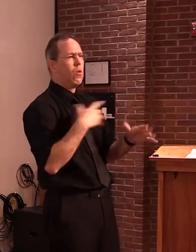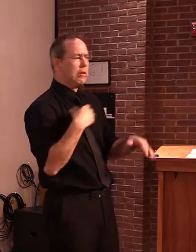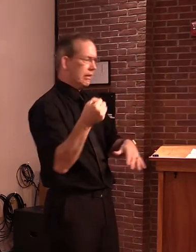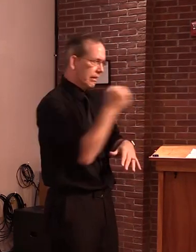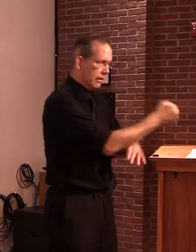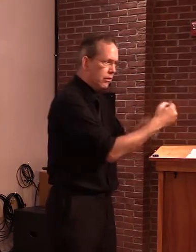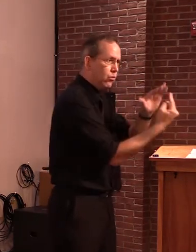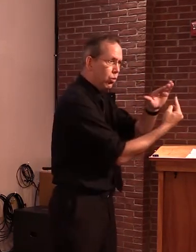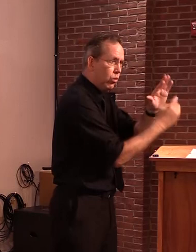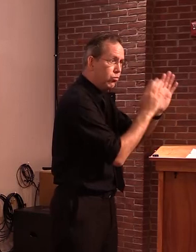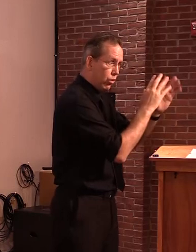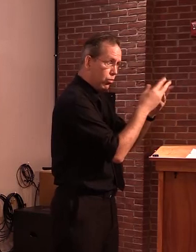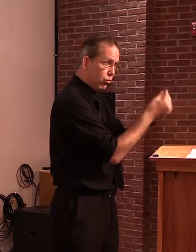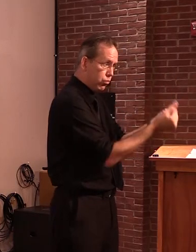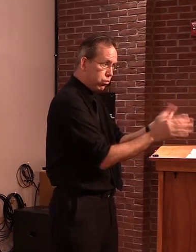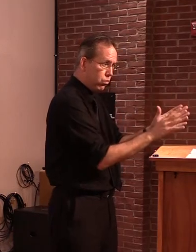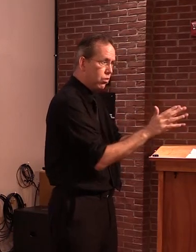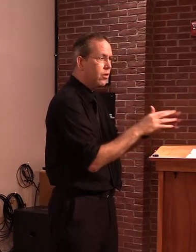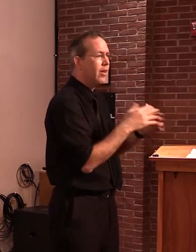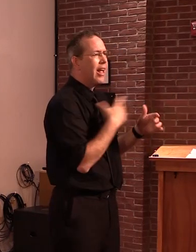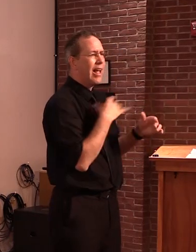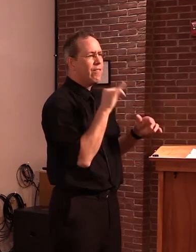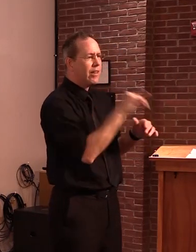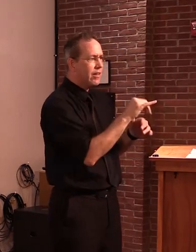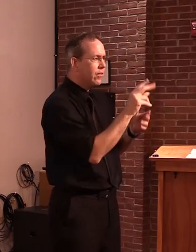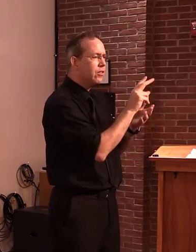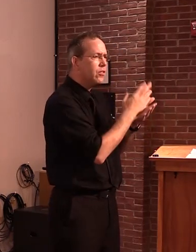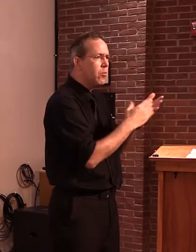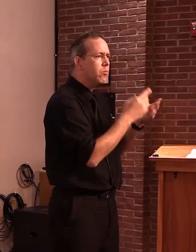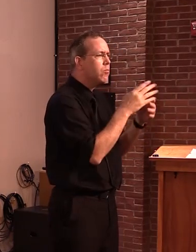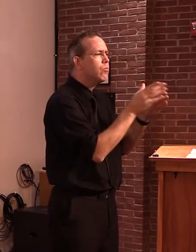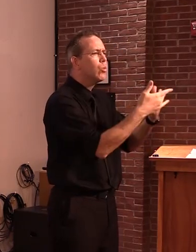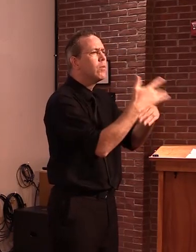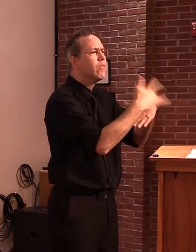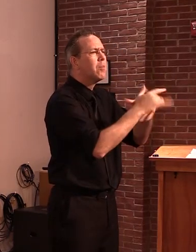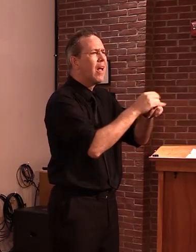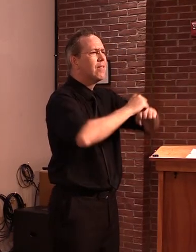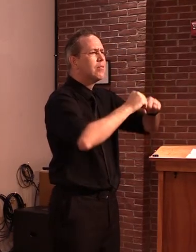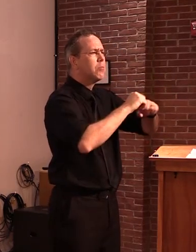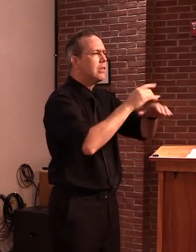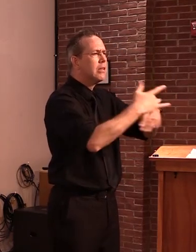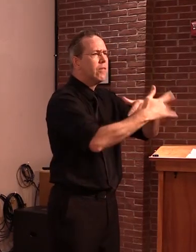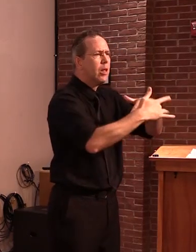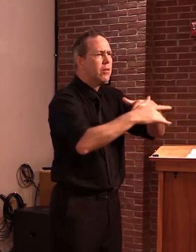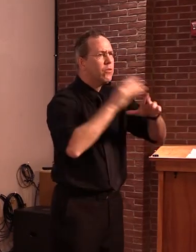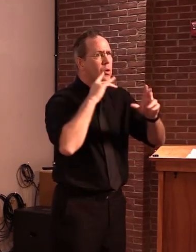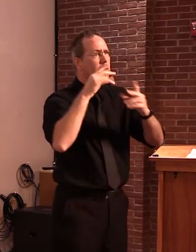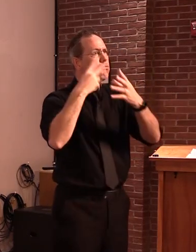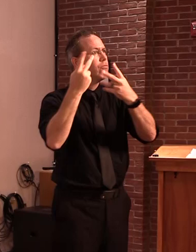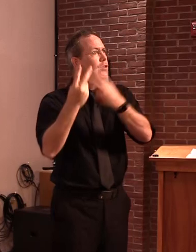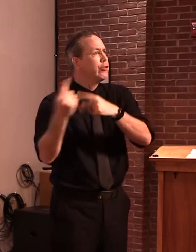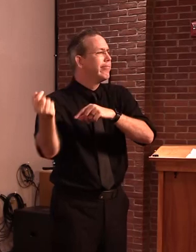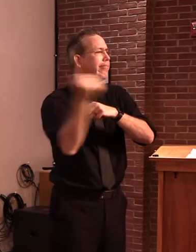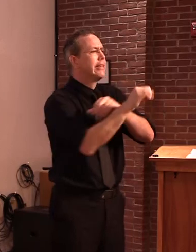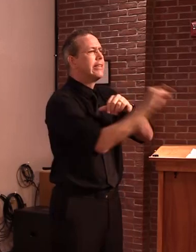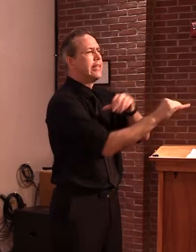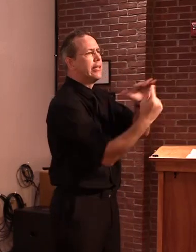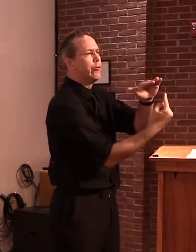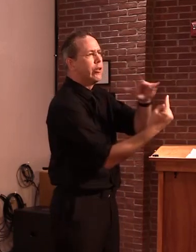up more space to bring up other prisoners from Mississippi. With that